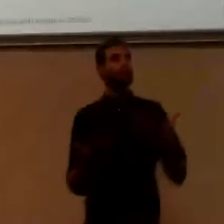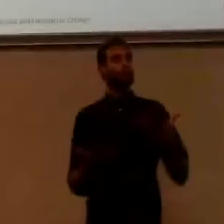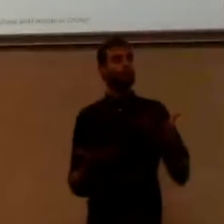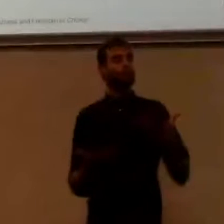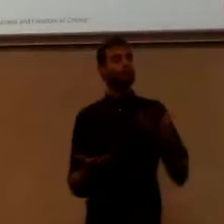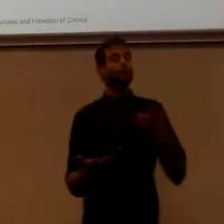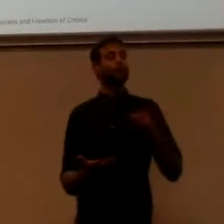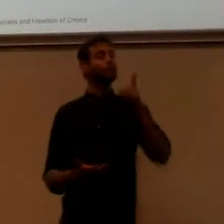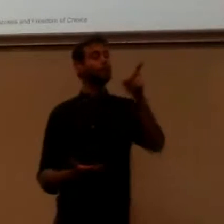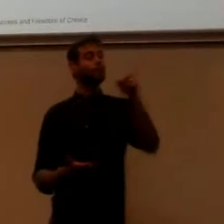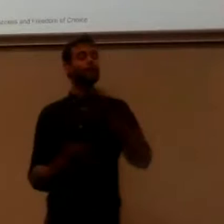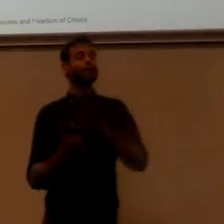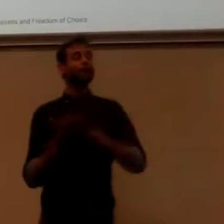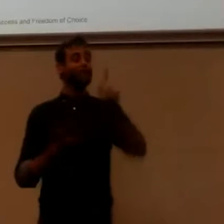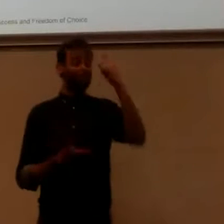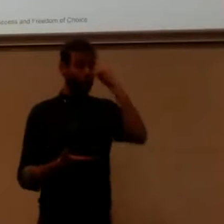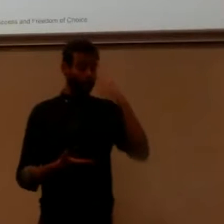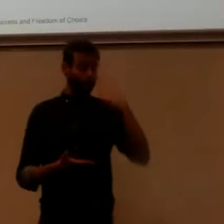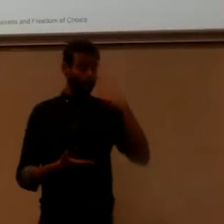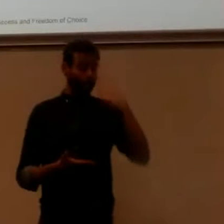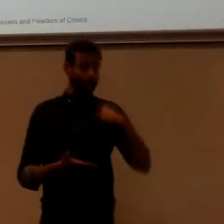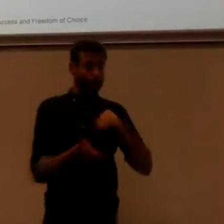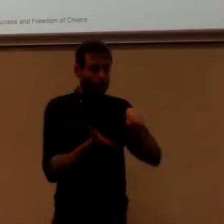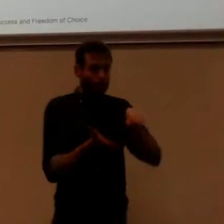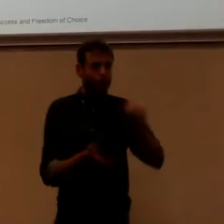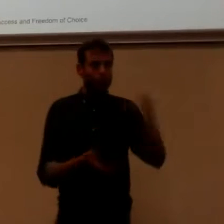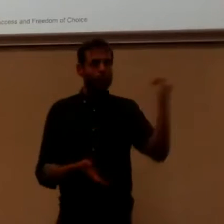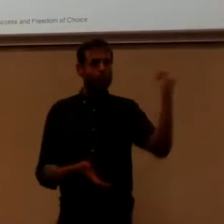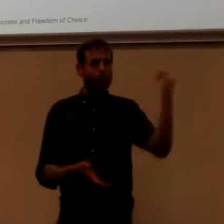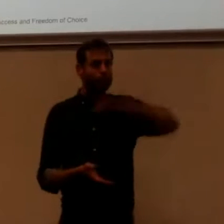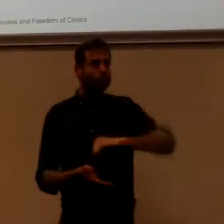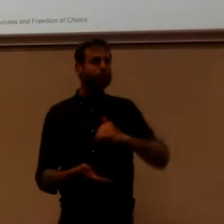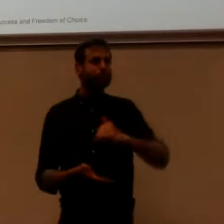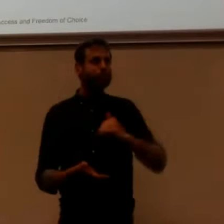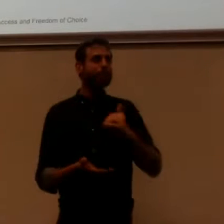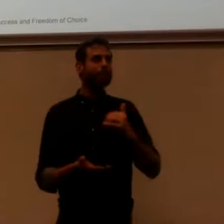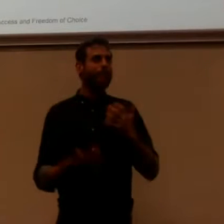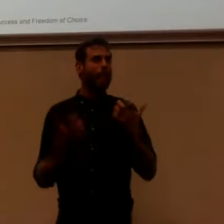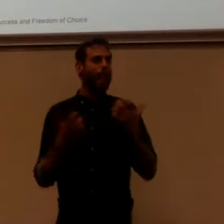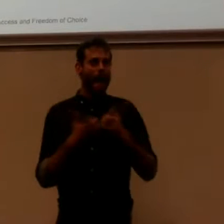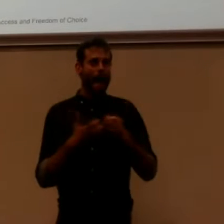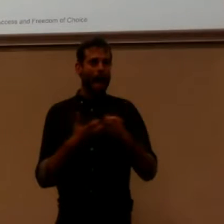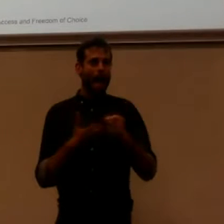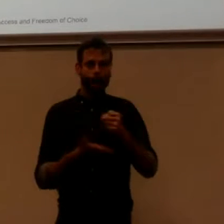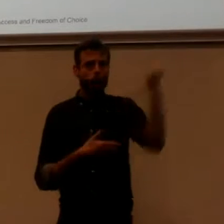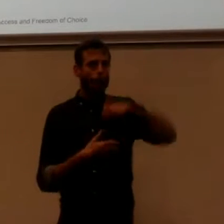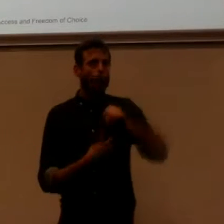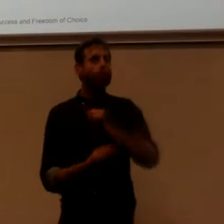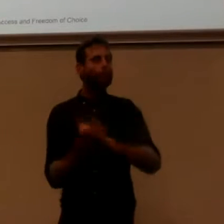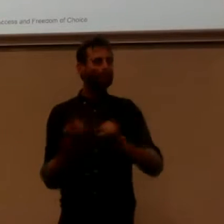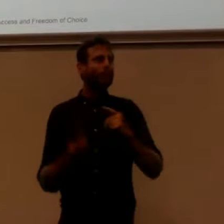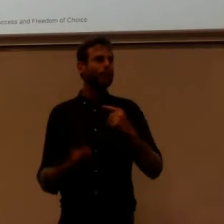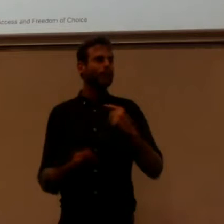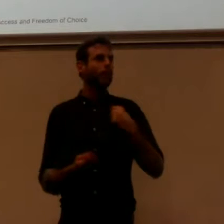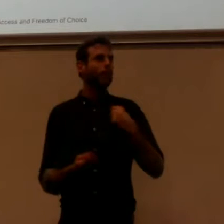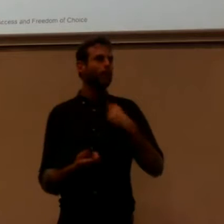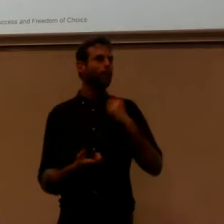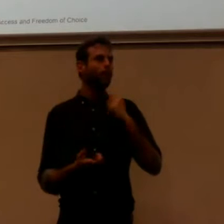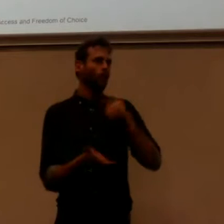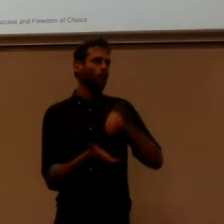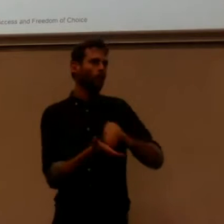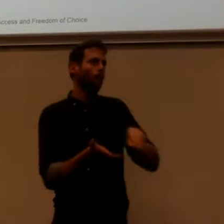So the answer is that people's costs for attending the meeting will be covered.